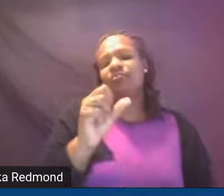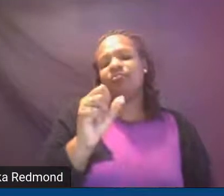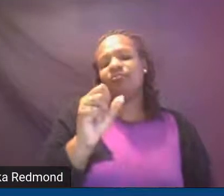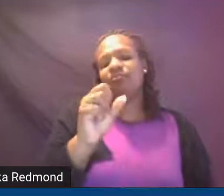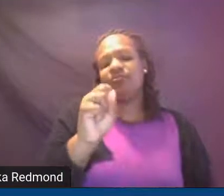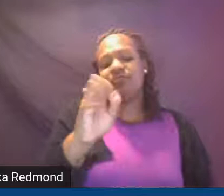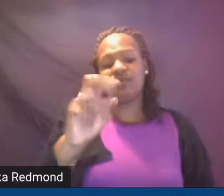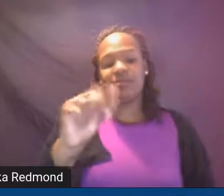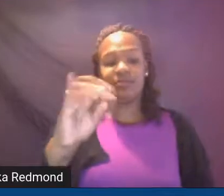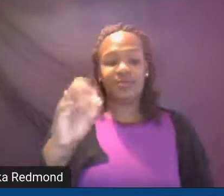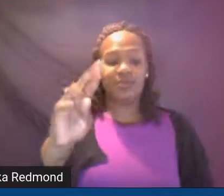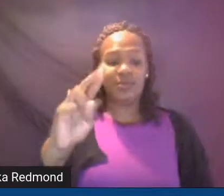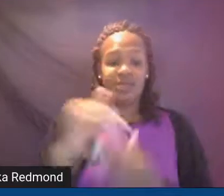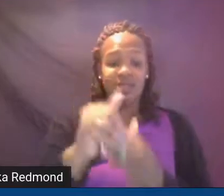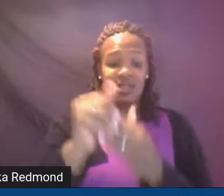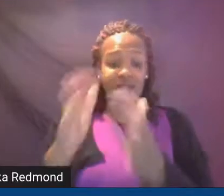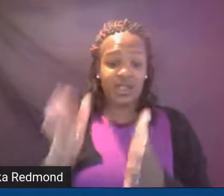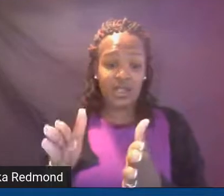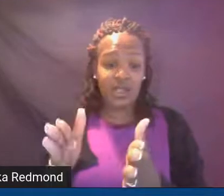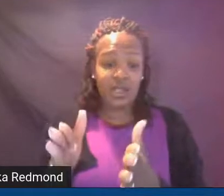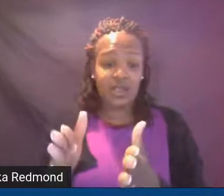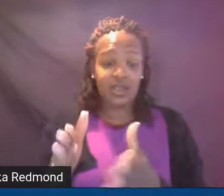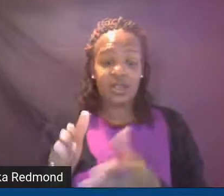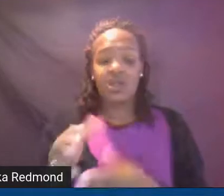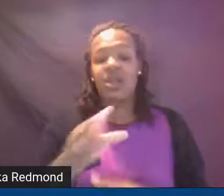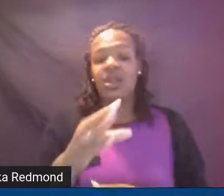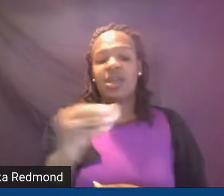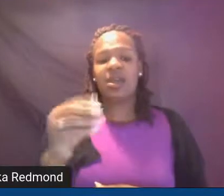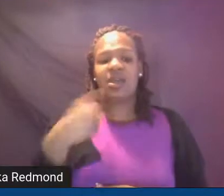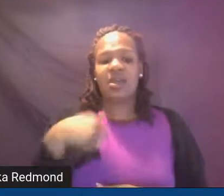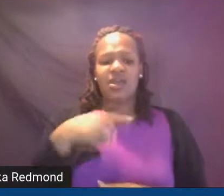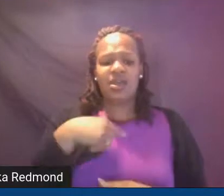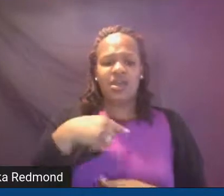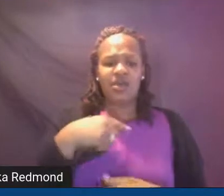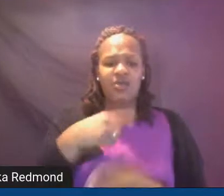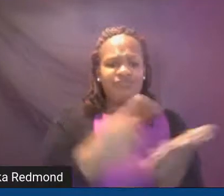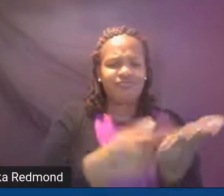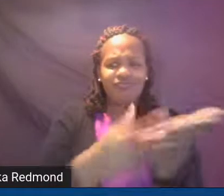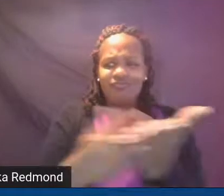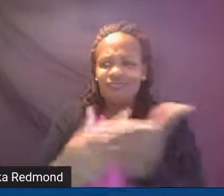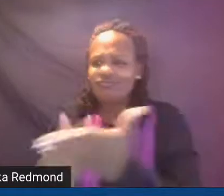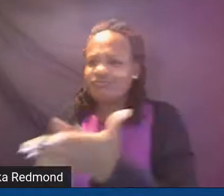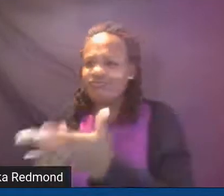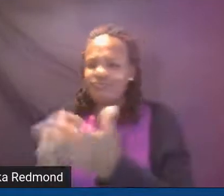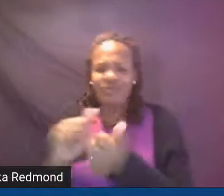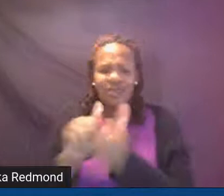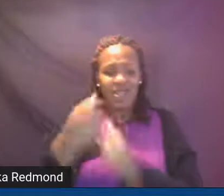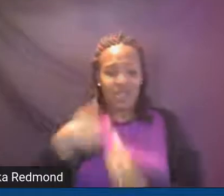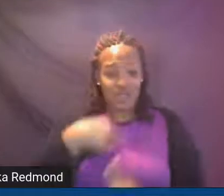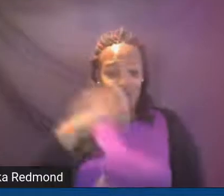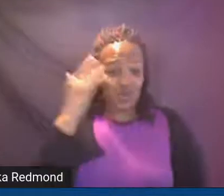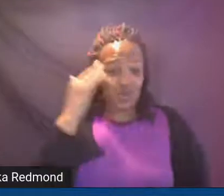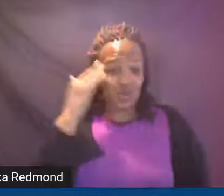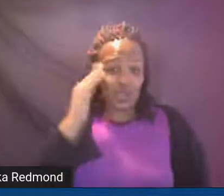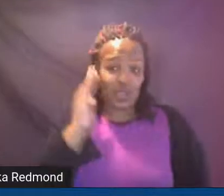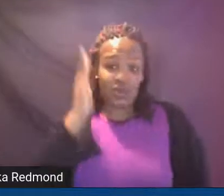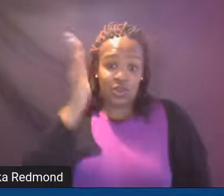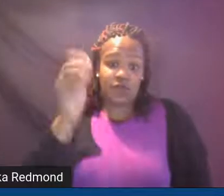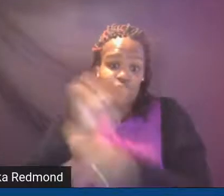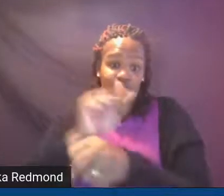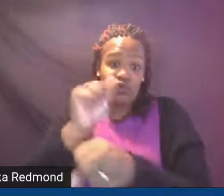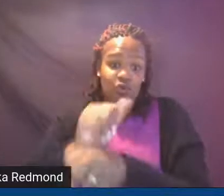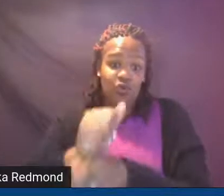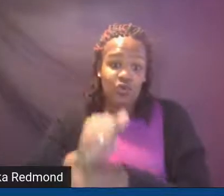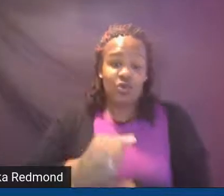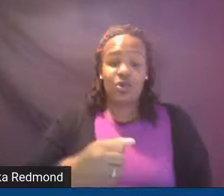staffing and professional services firms in the world. And we would always talk about how when we knew that the future of work was on the front of the Harvard Business Review,